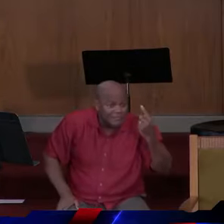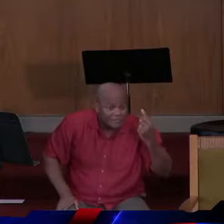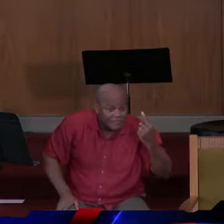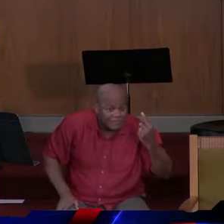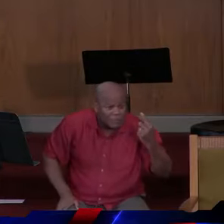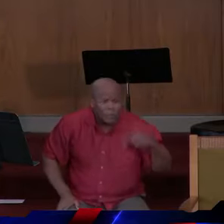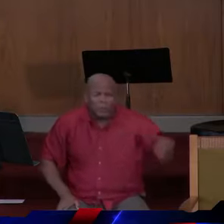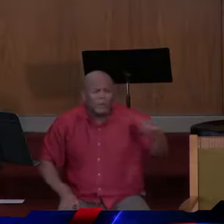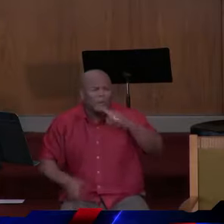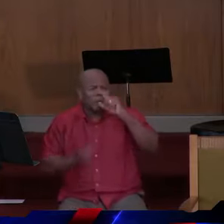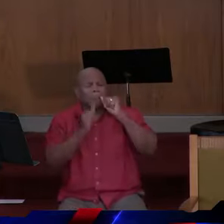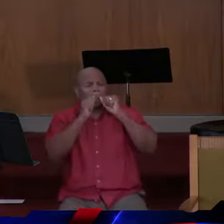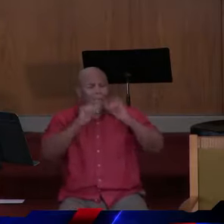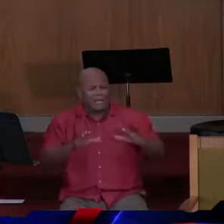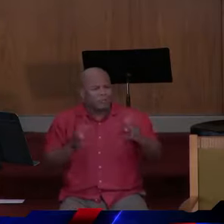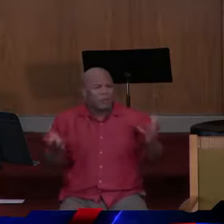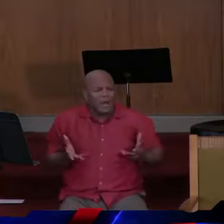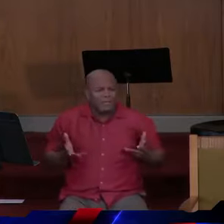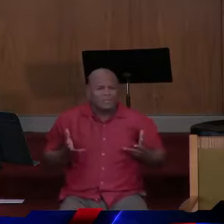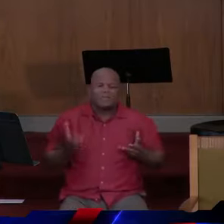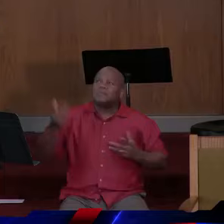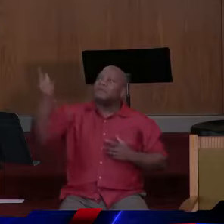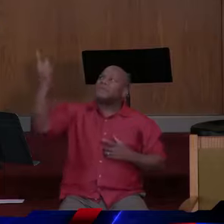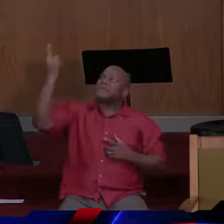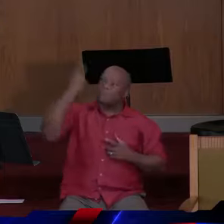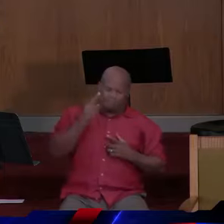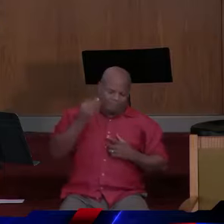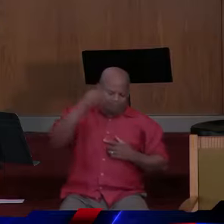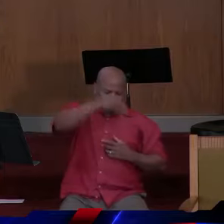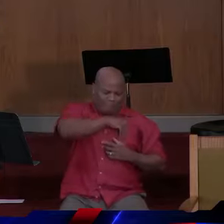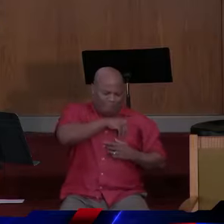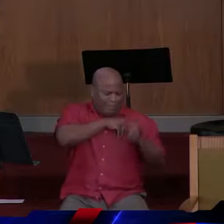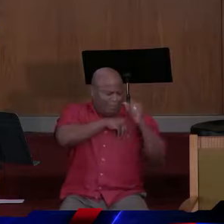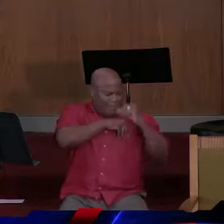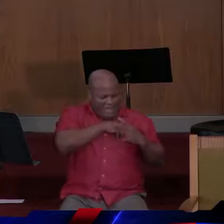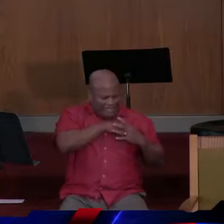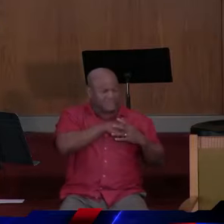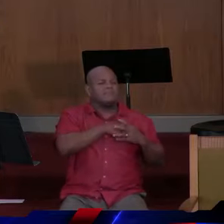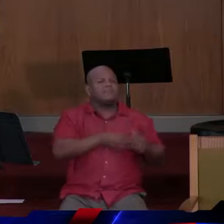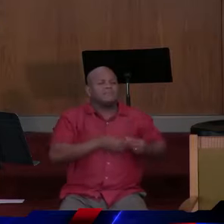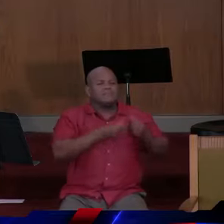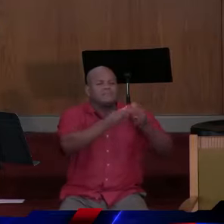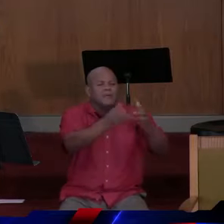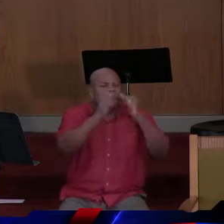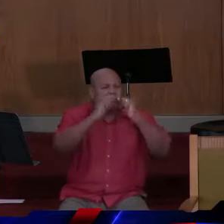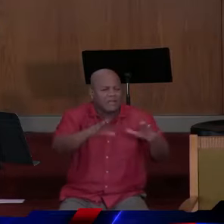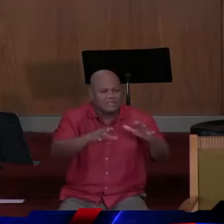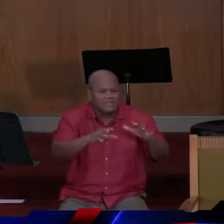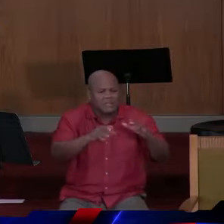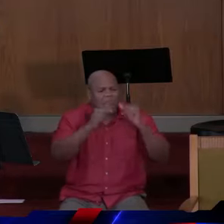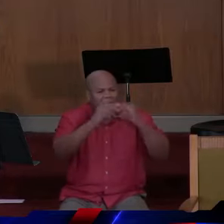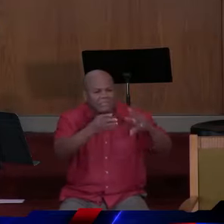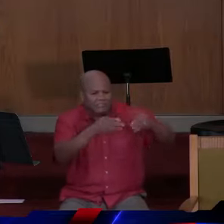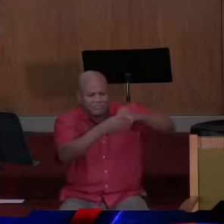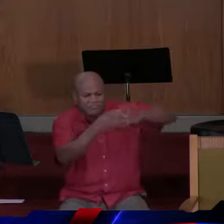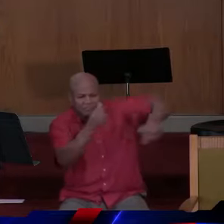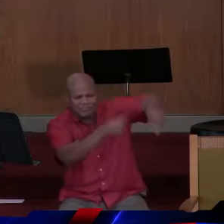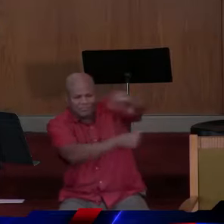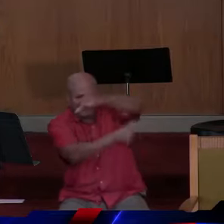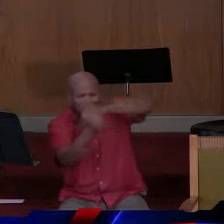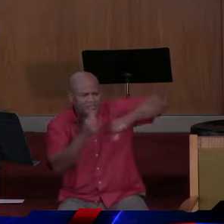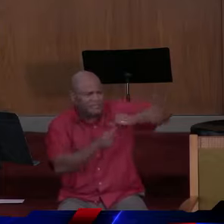We're blessed to be a blessing. I said we're blessed in the fellowship to be a